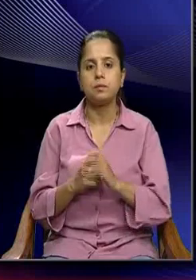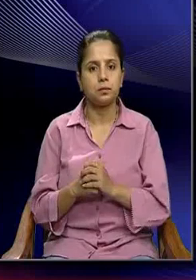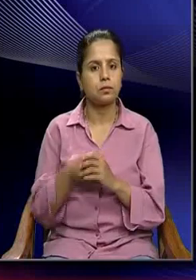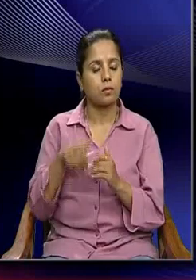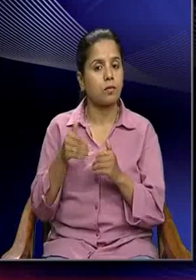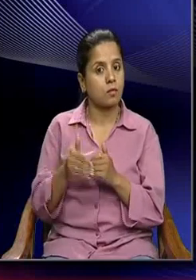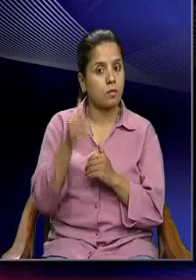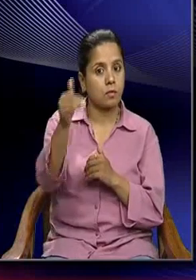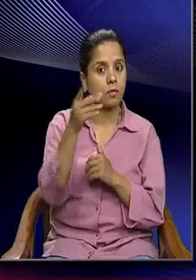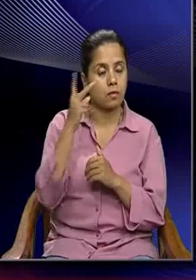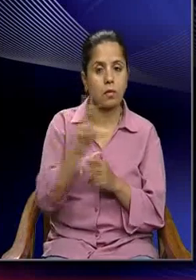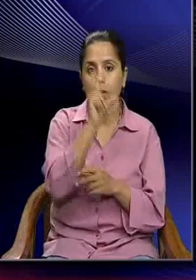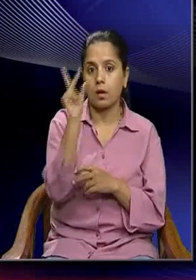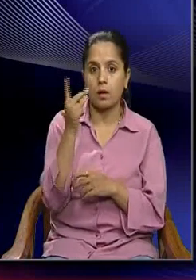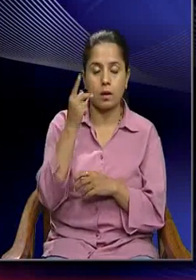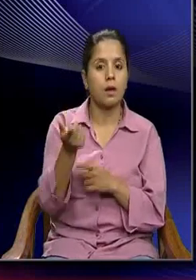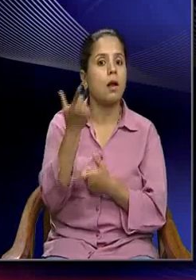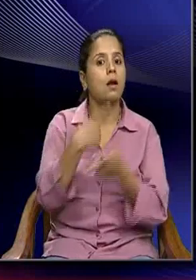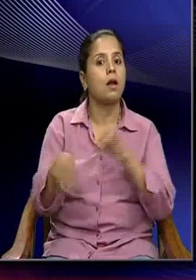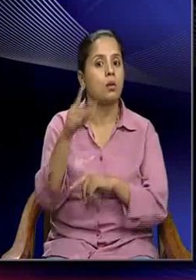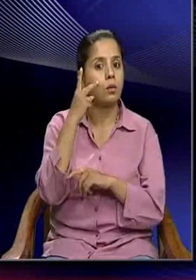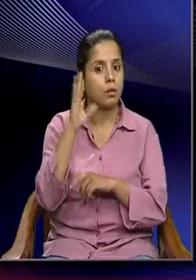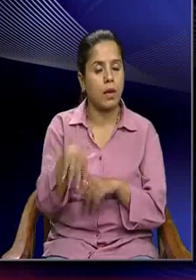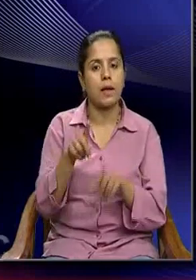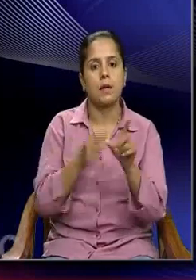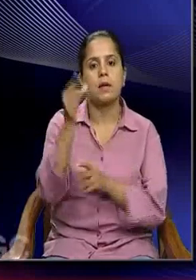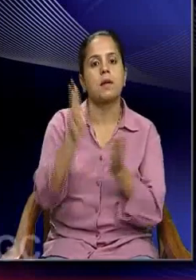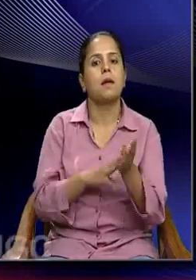Moving now to the second limb, which is Niam.